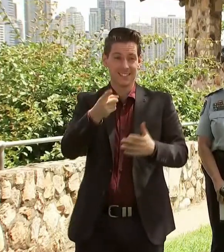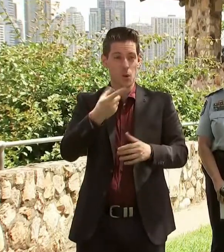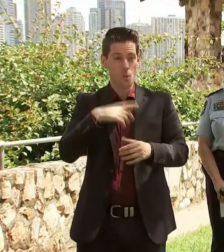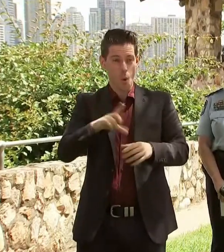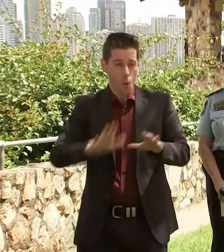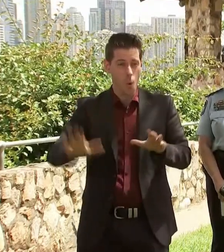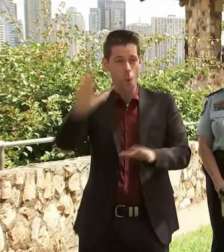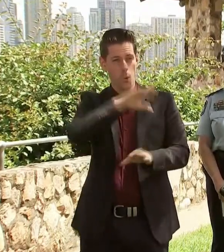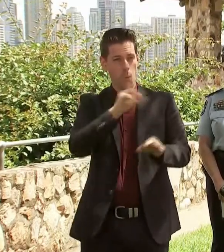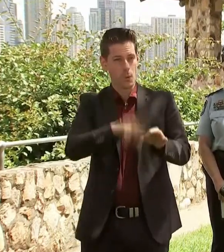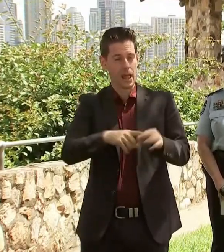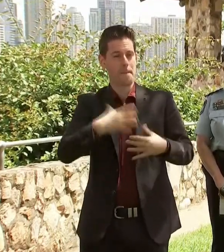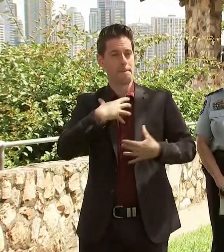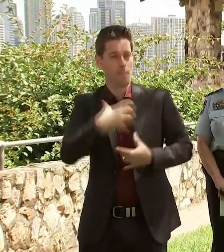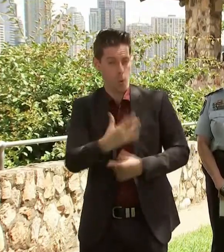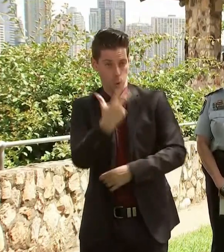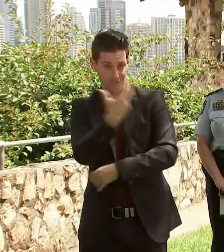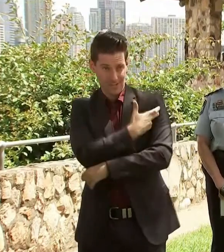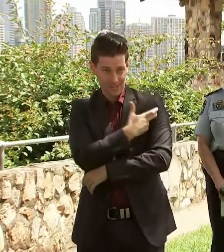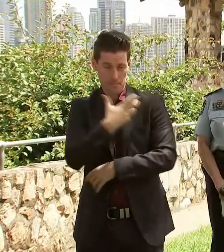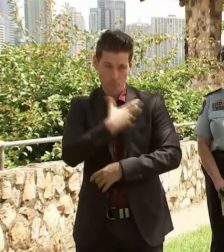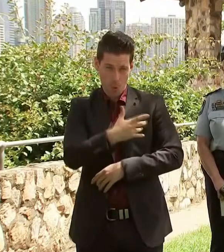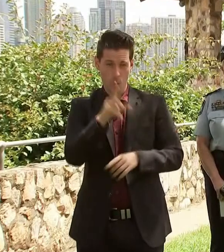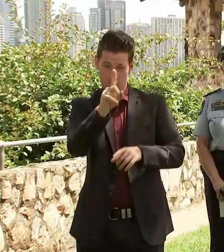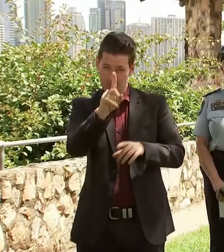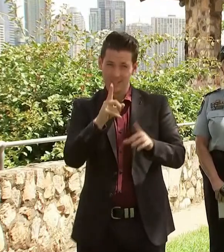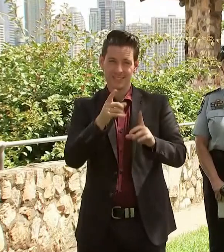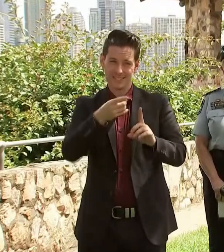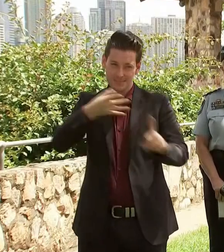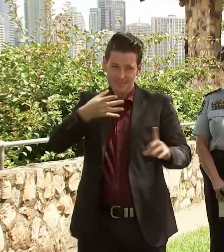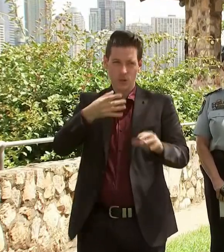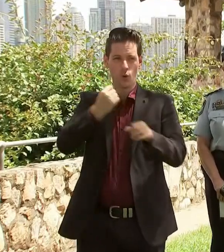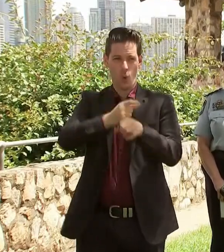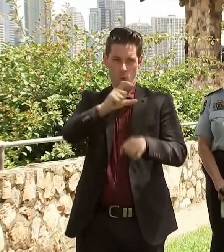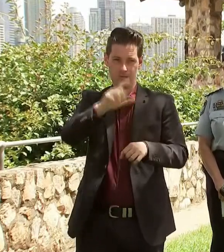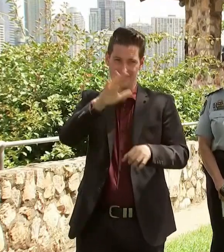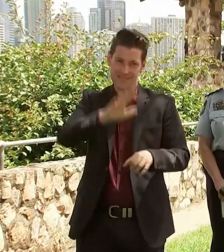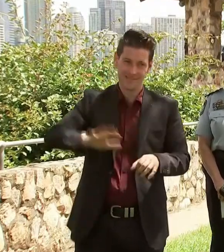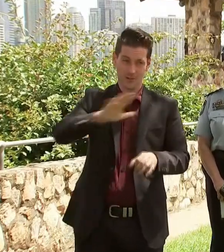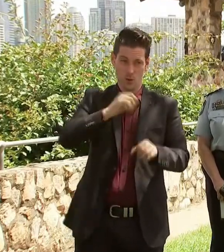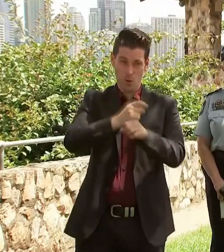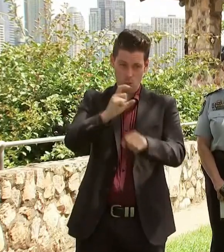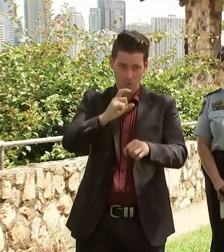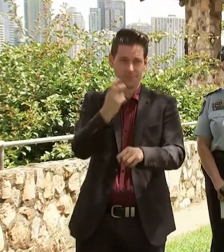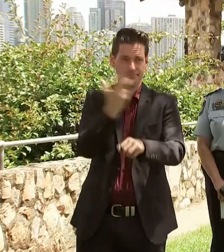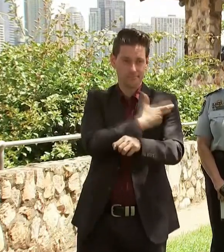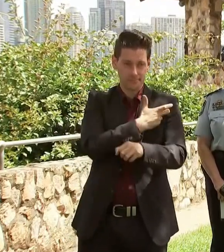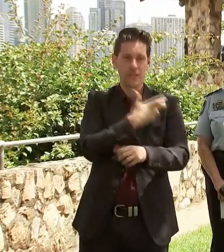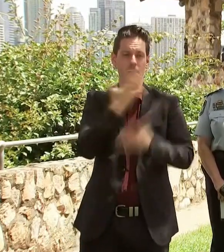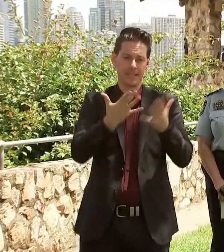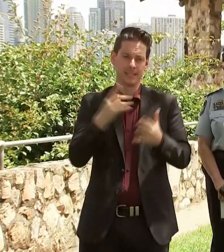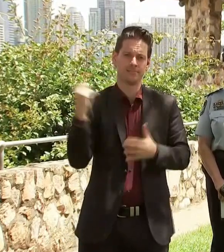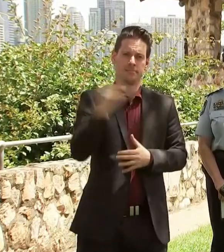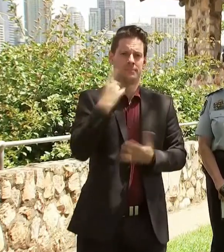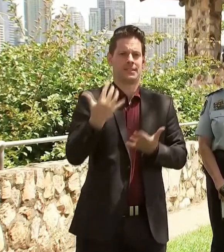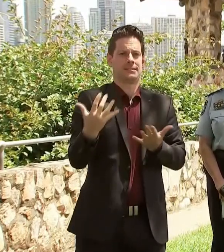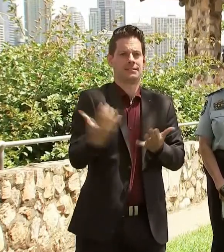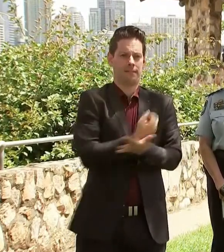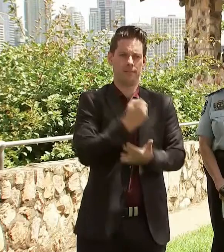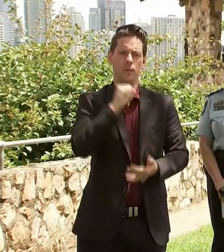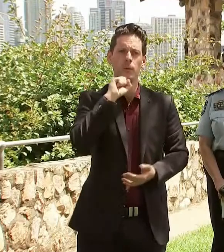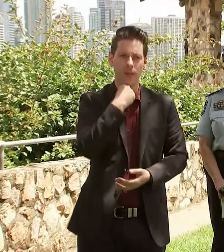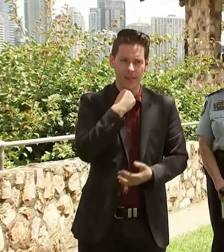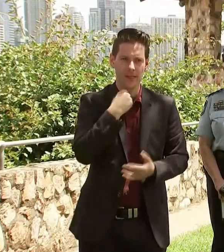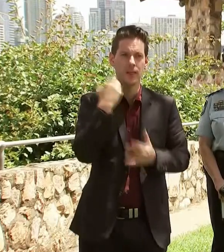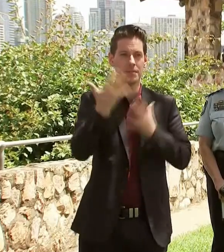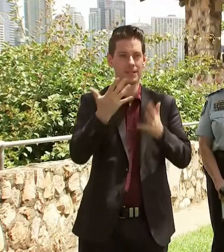across Queensland, but particularly on the Gold Coast, the safer we will all be and the better it will be for the